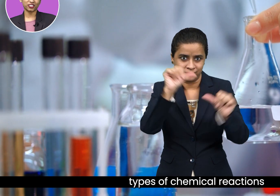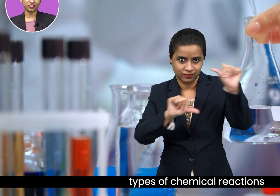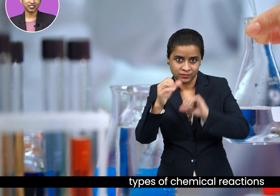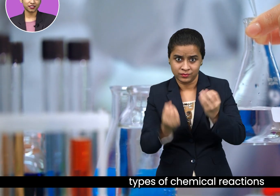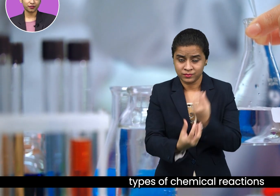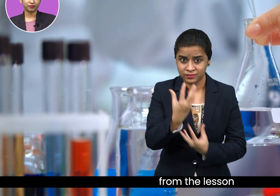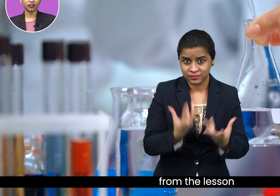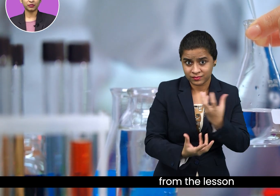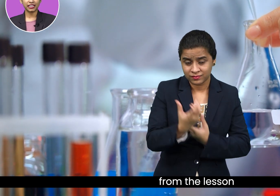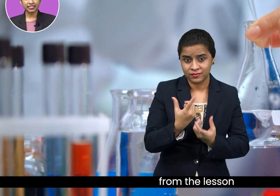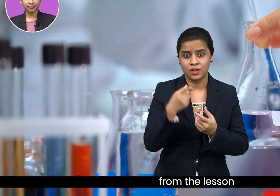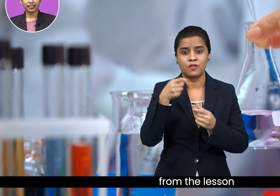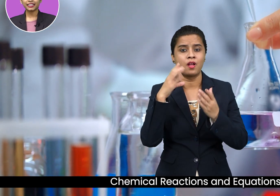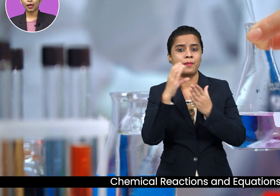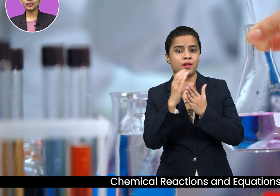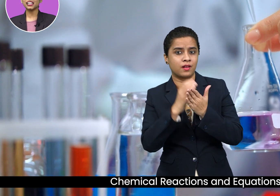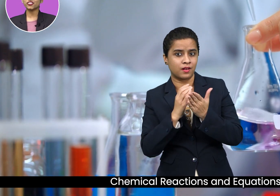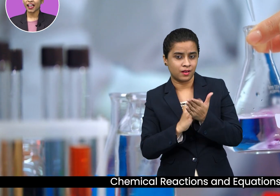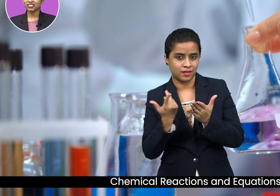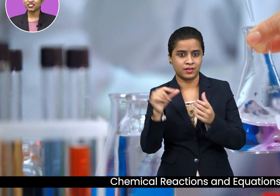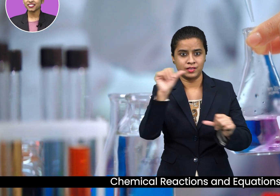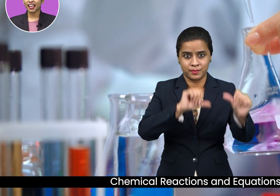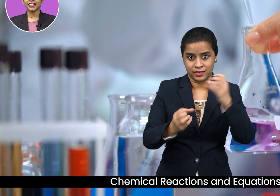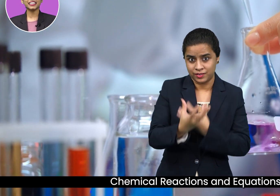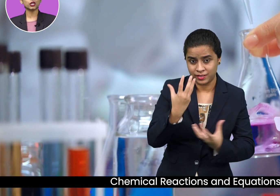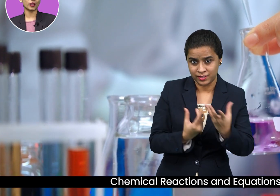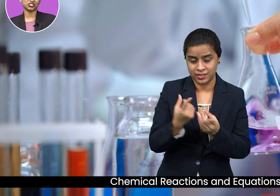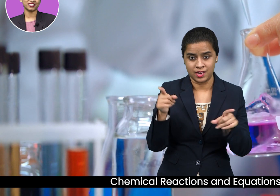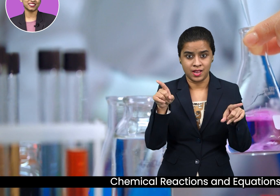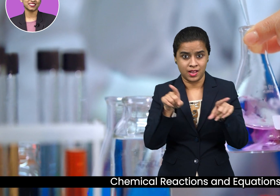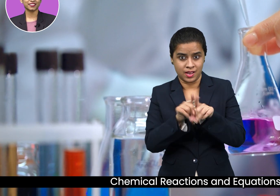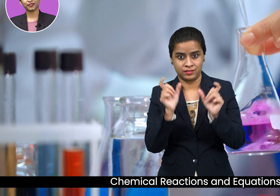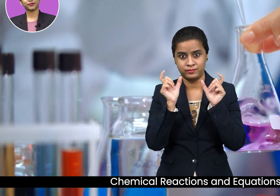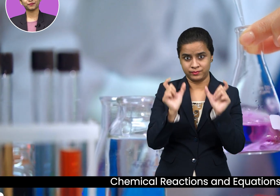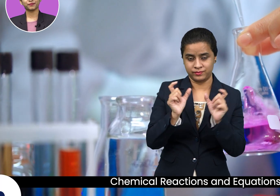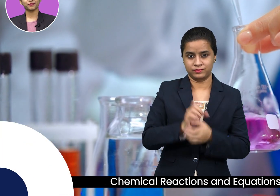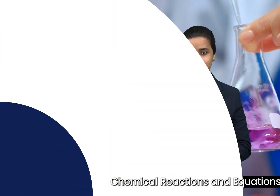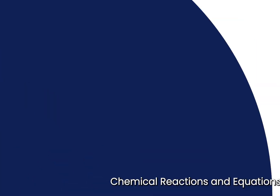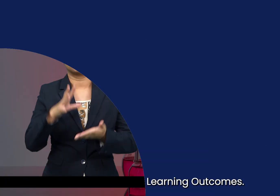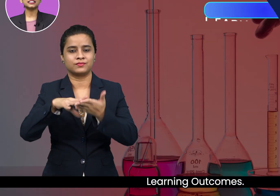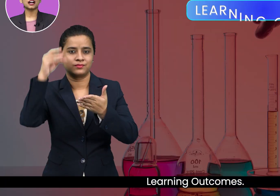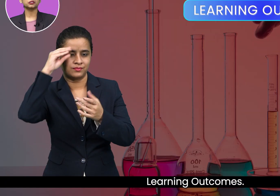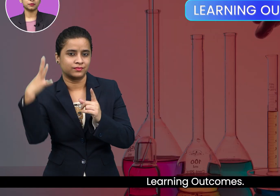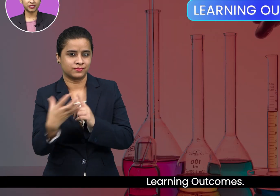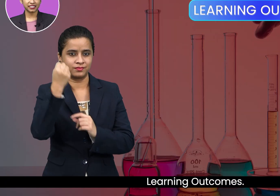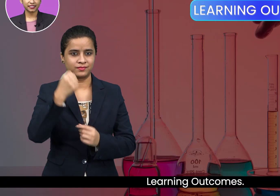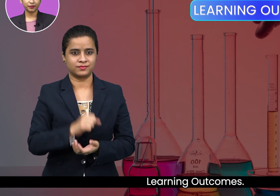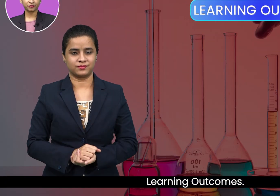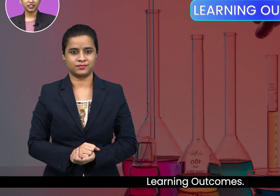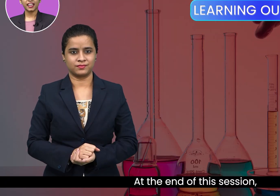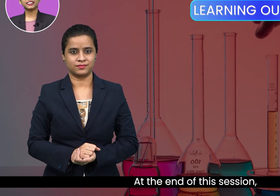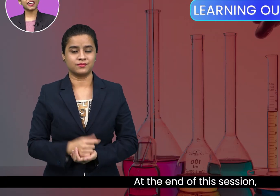chemical reactions from the lesson Chemical Reactions and Equations. Learning